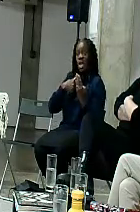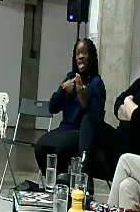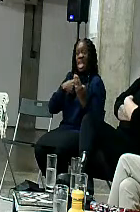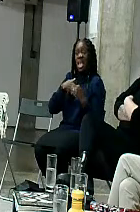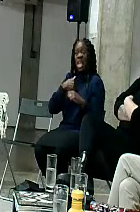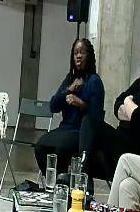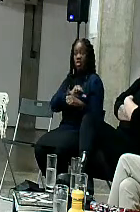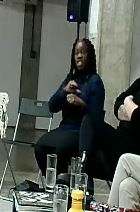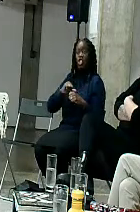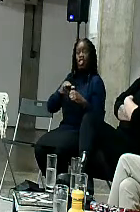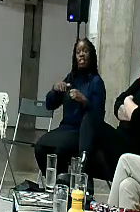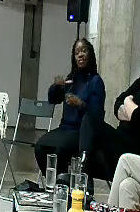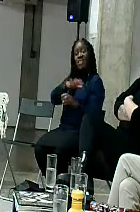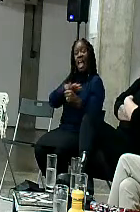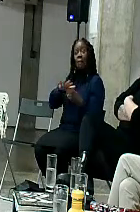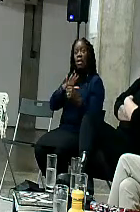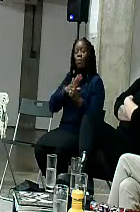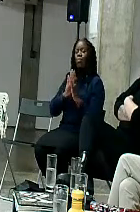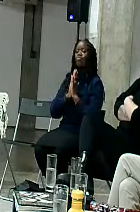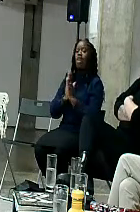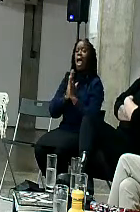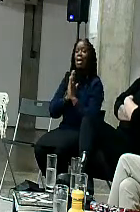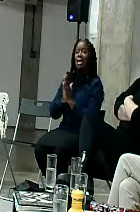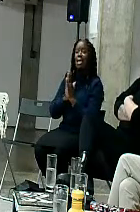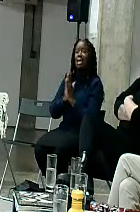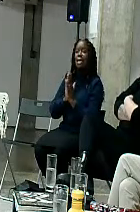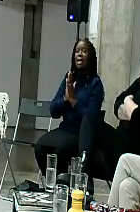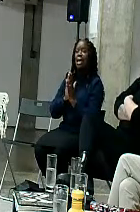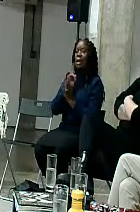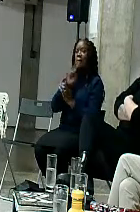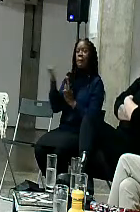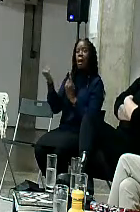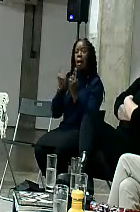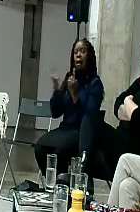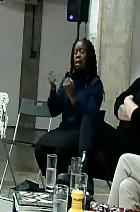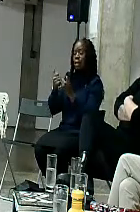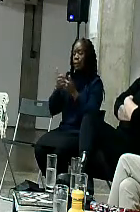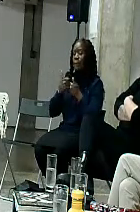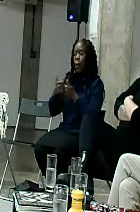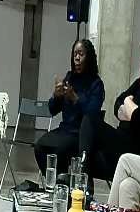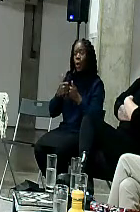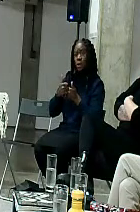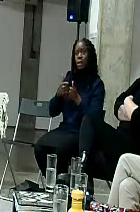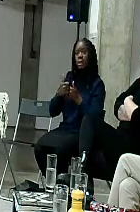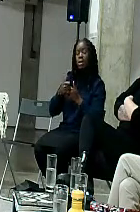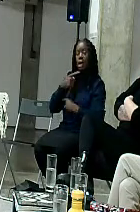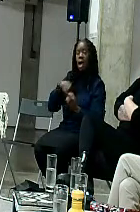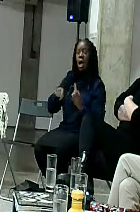family, and we were praying, and we had all sorts of people were supporting us,